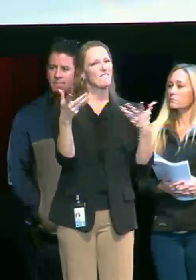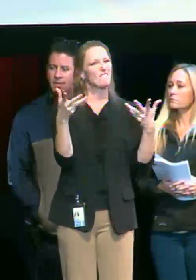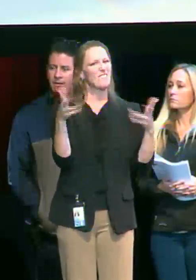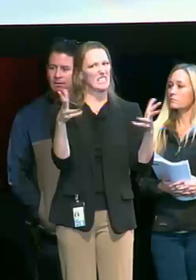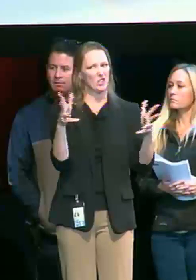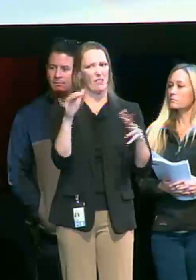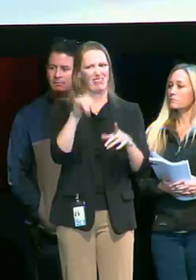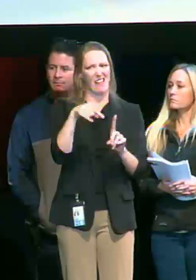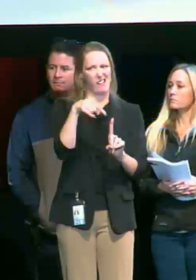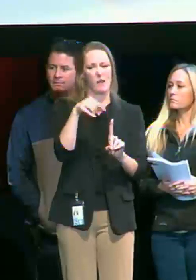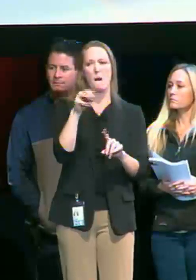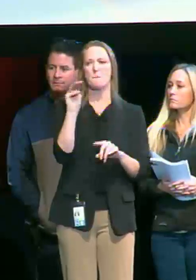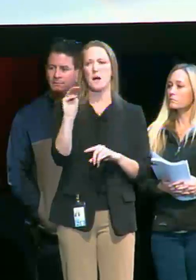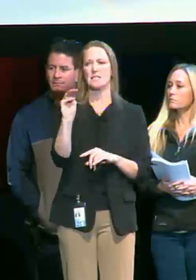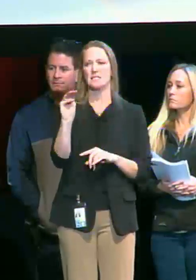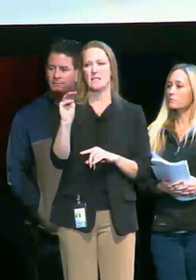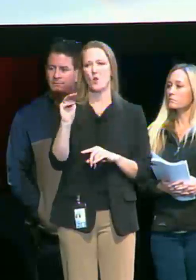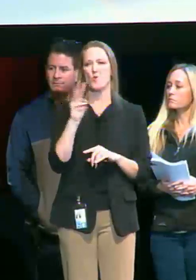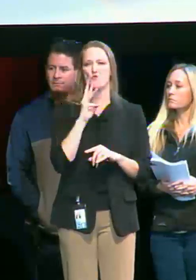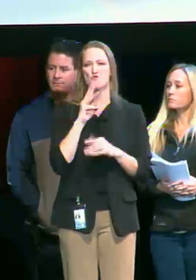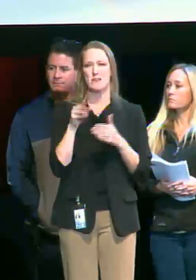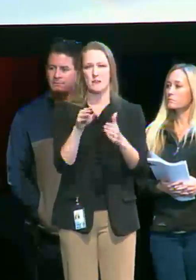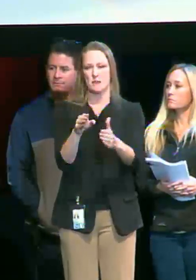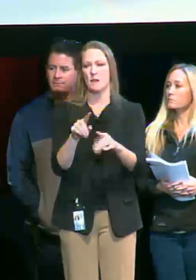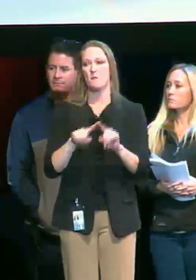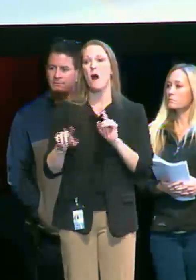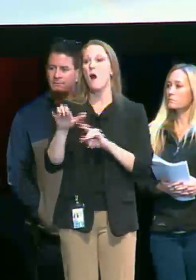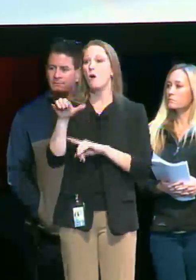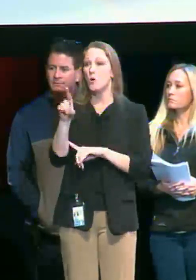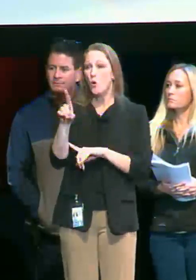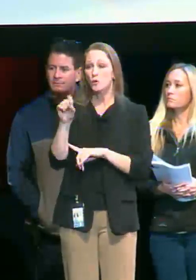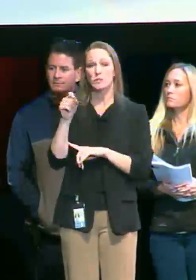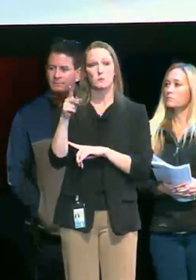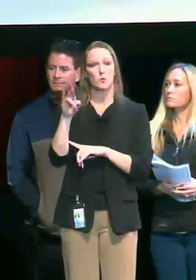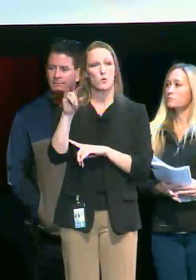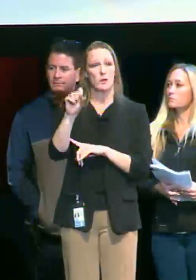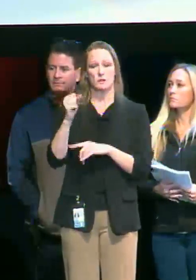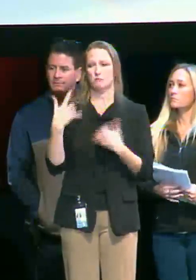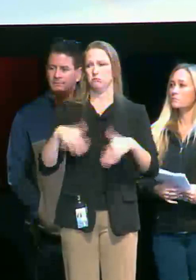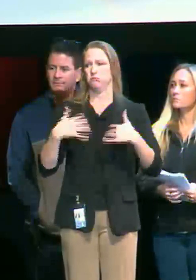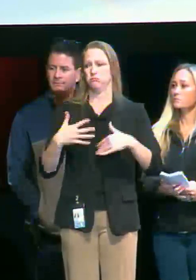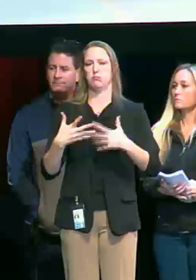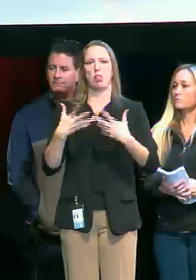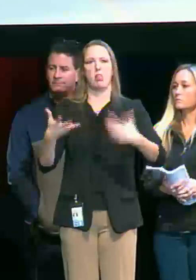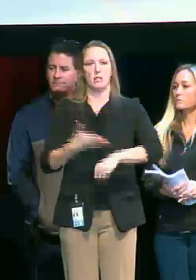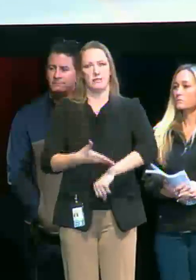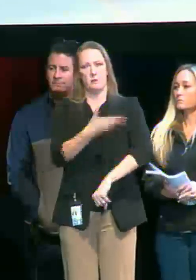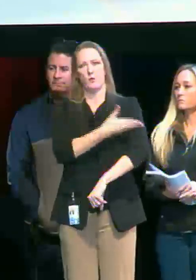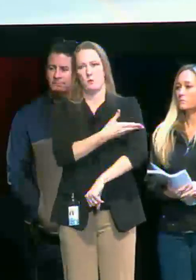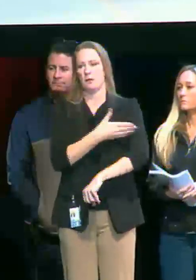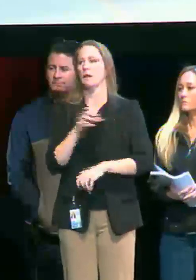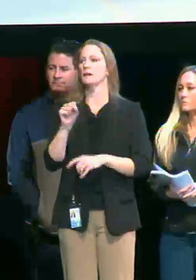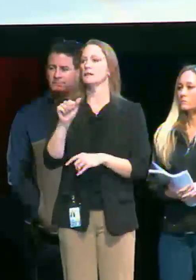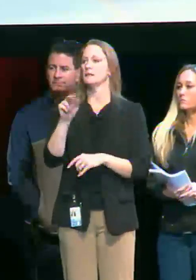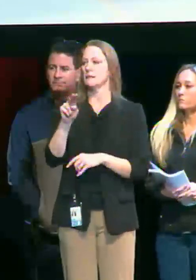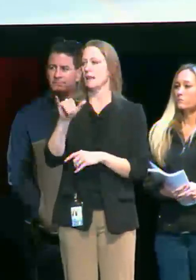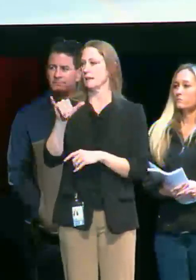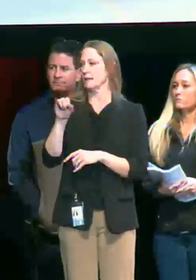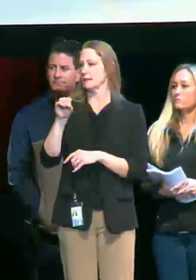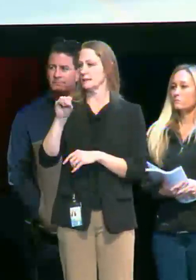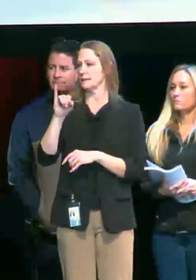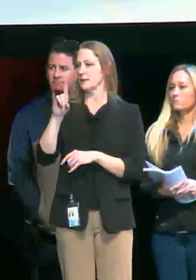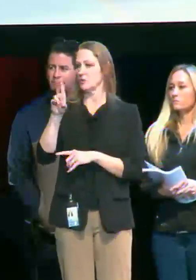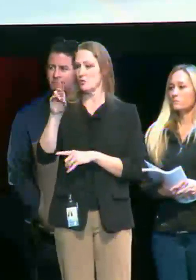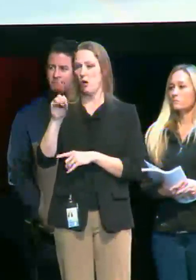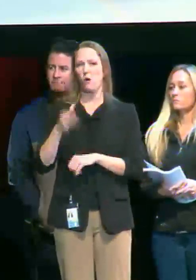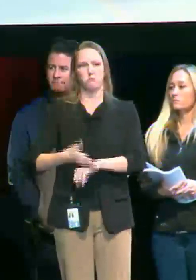debris basin. But Cold Springs has significant progress in it, and San Ysidro has significant progress in it as well. And